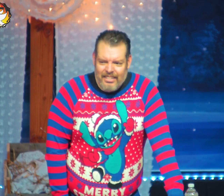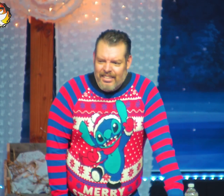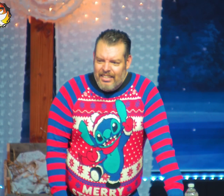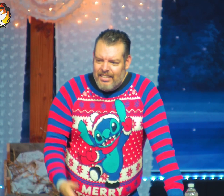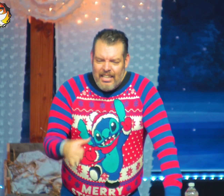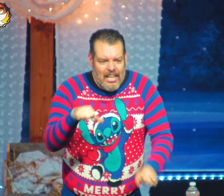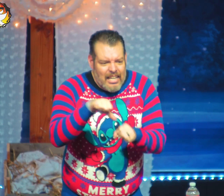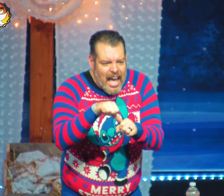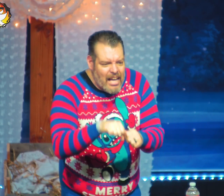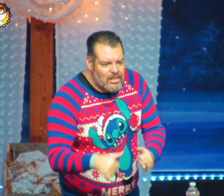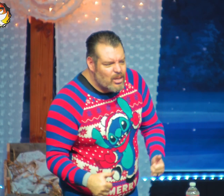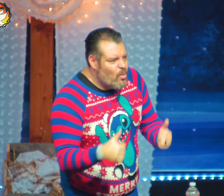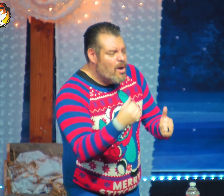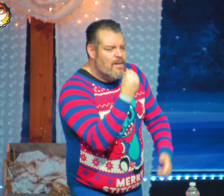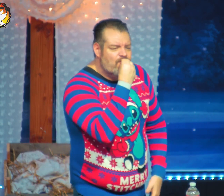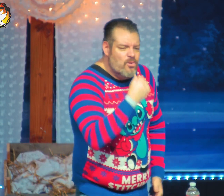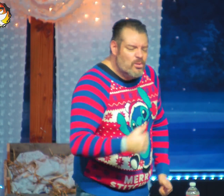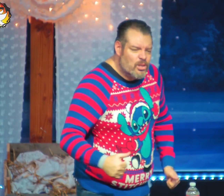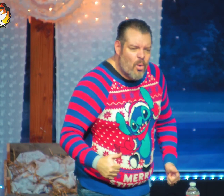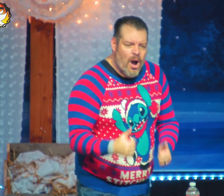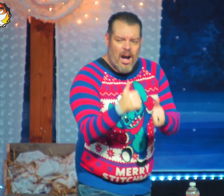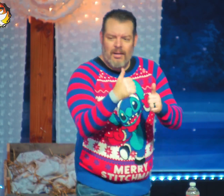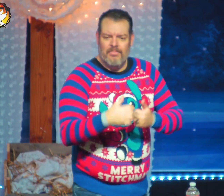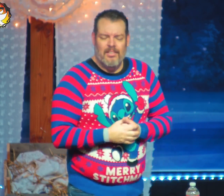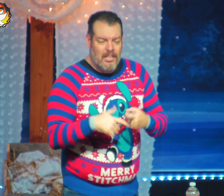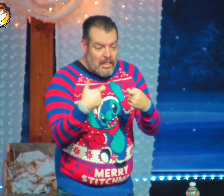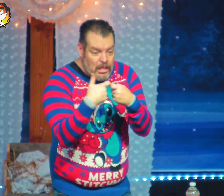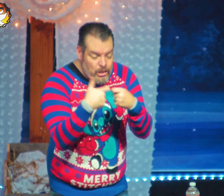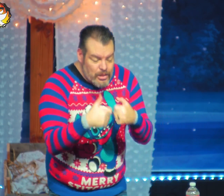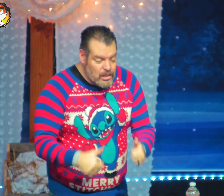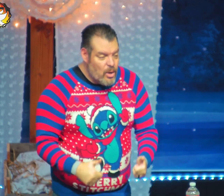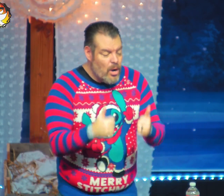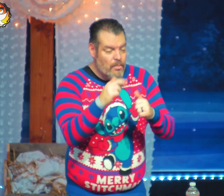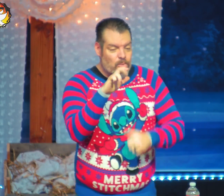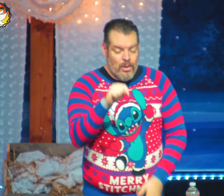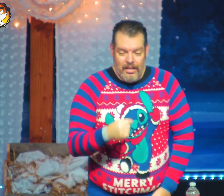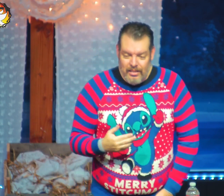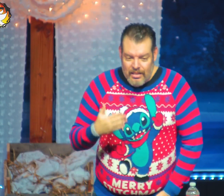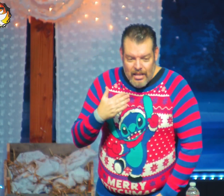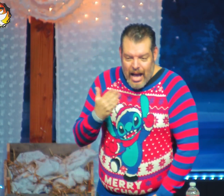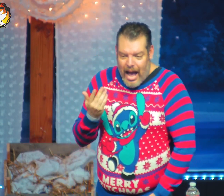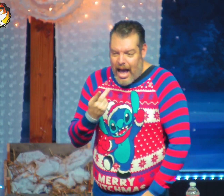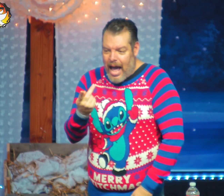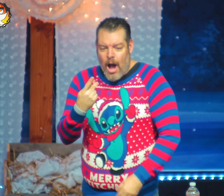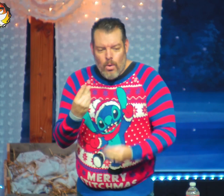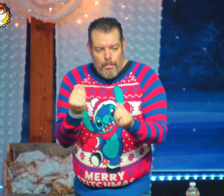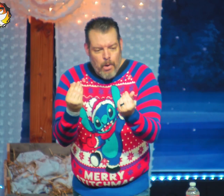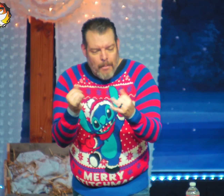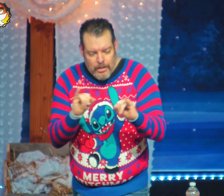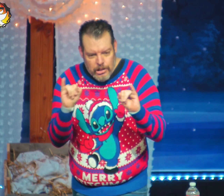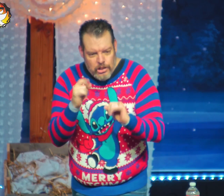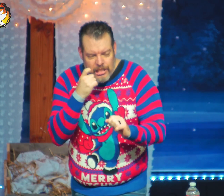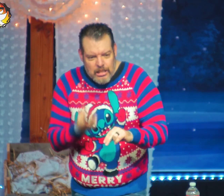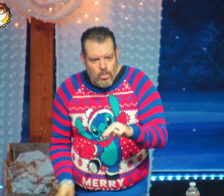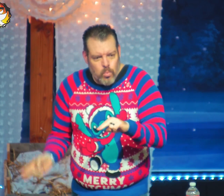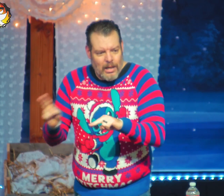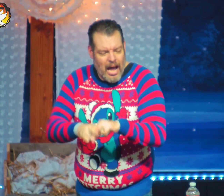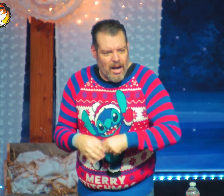I've noticed this year when I was shopping and ordering, money is a little bit tight. And why is that? Prices